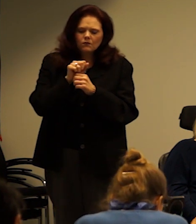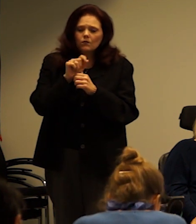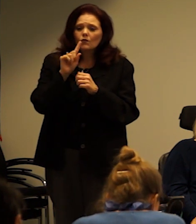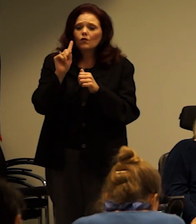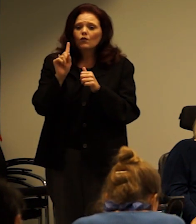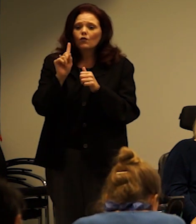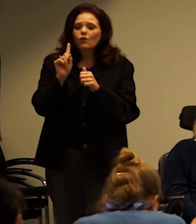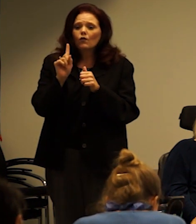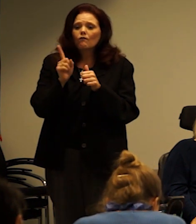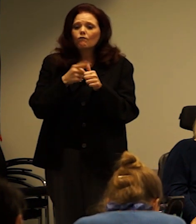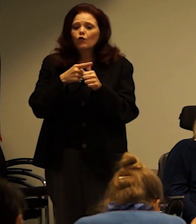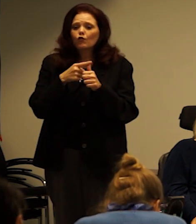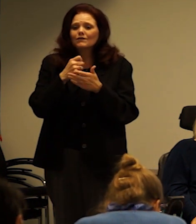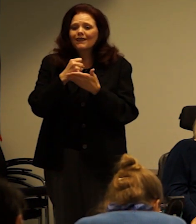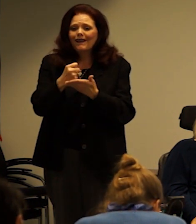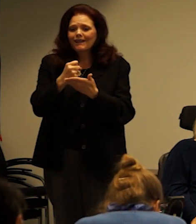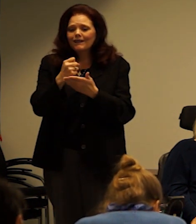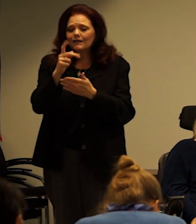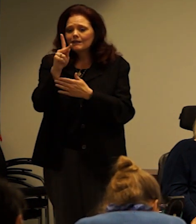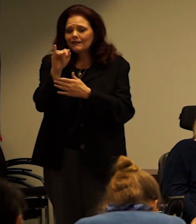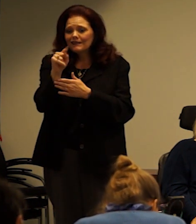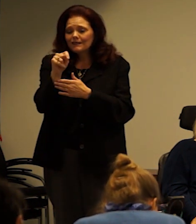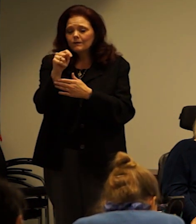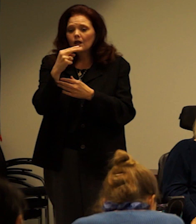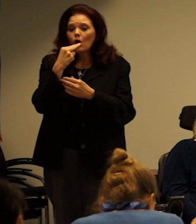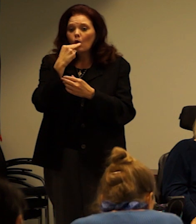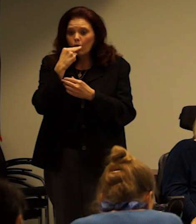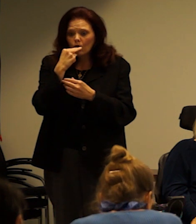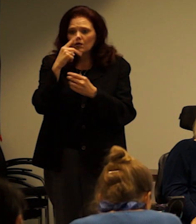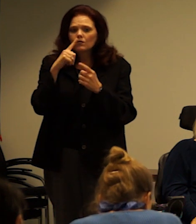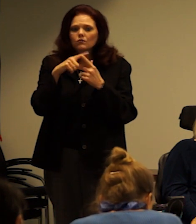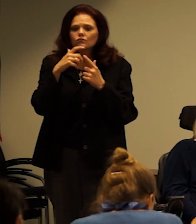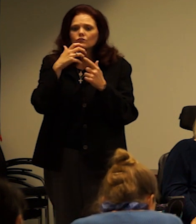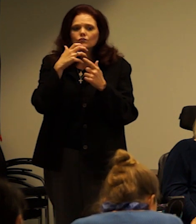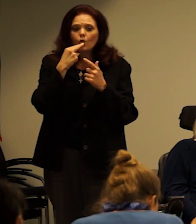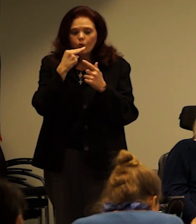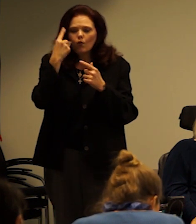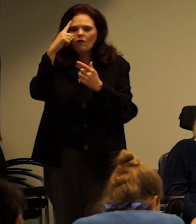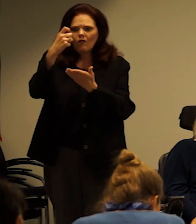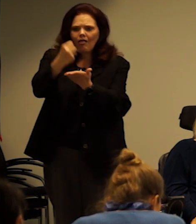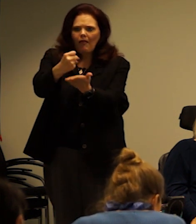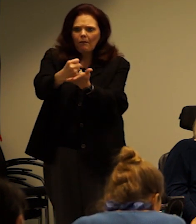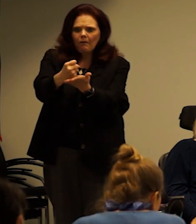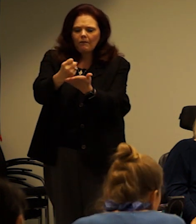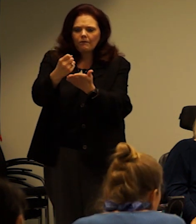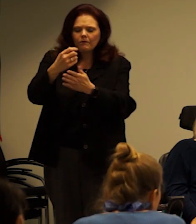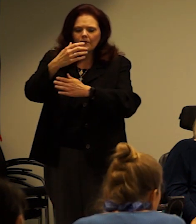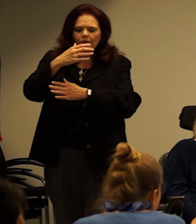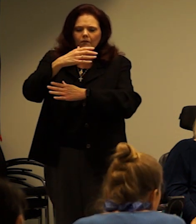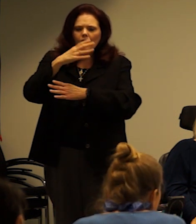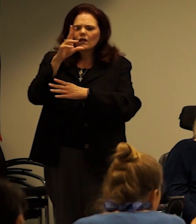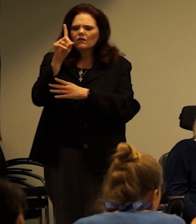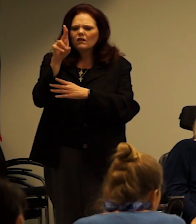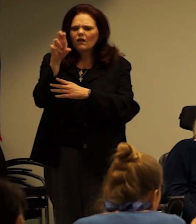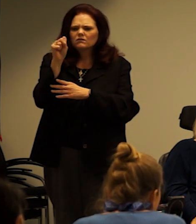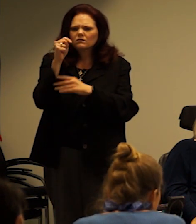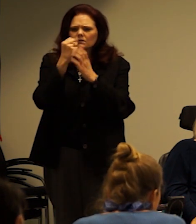first aid kit, a whistle to signal for help, a dust mask,